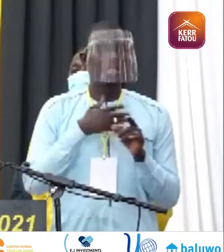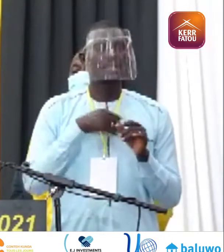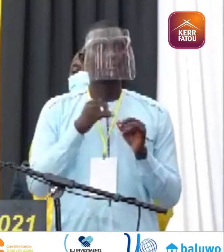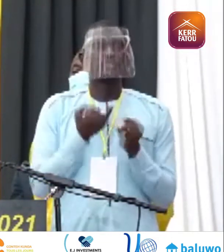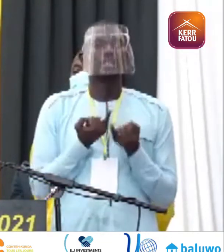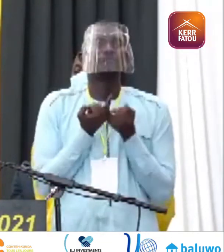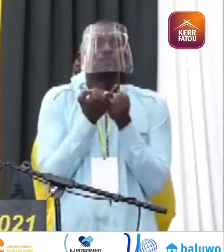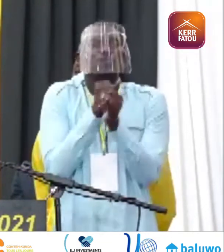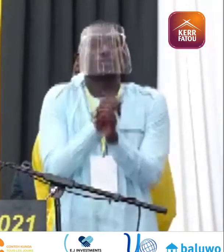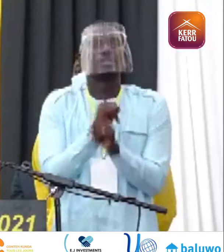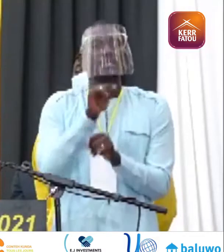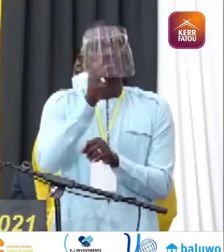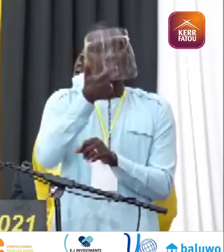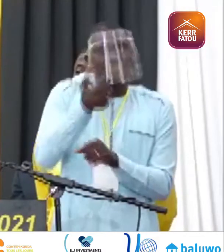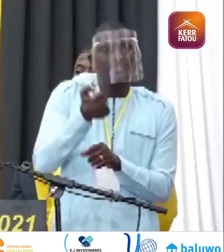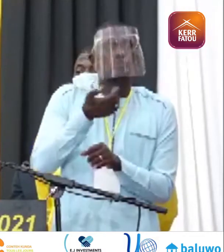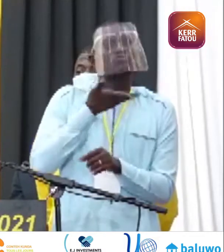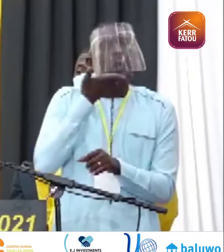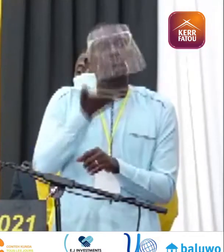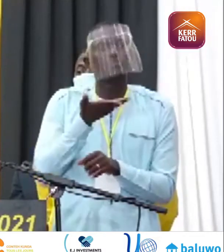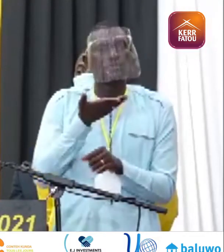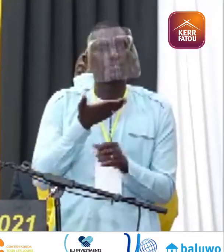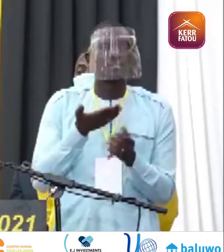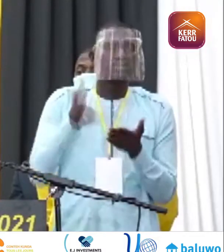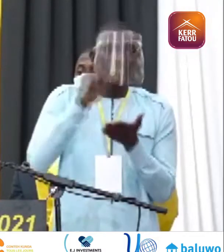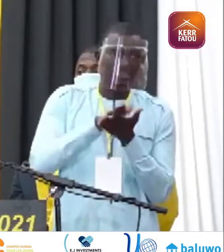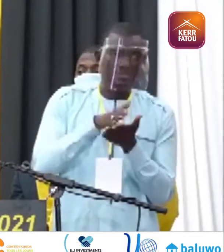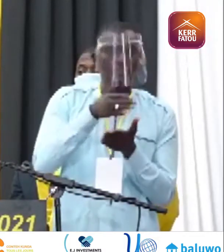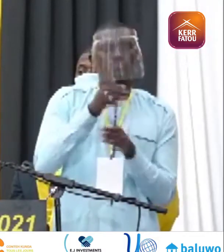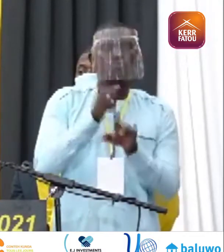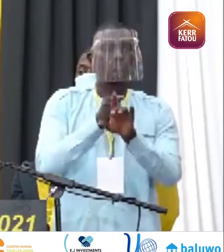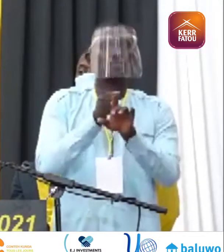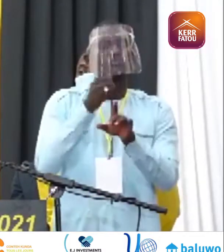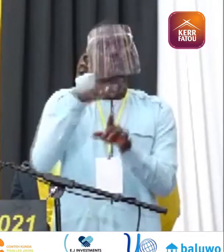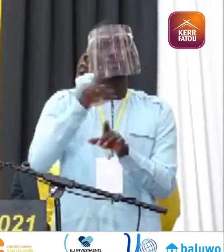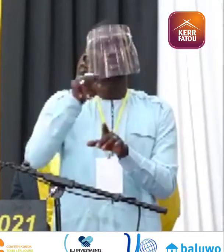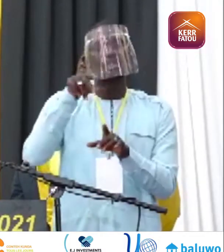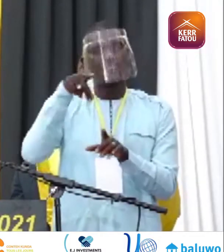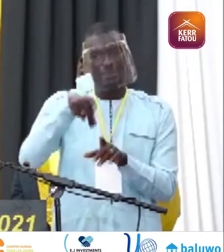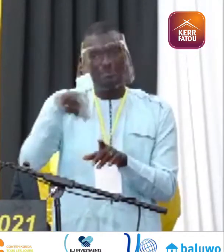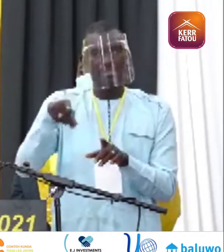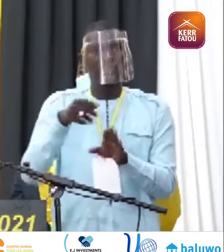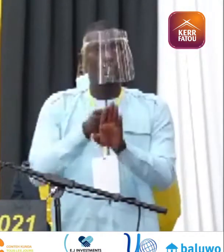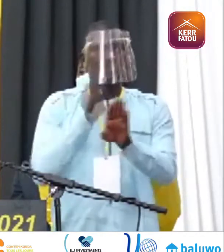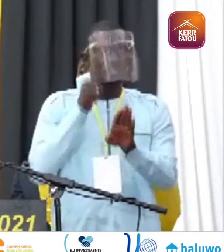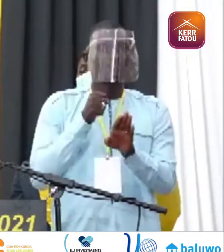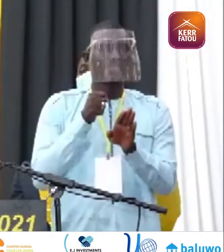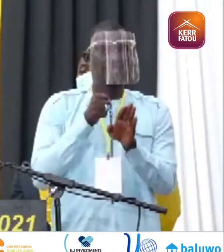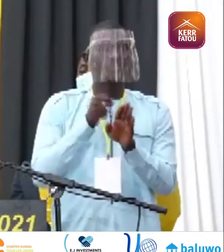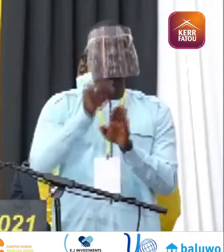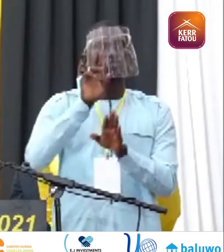youths from the NPP to defect to the UDP in the North Bank.